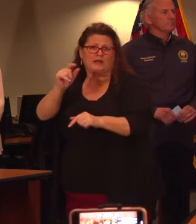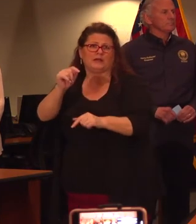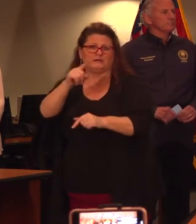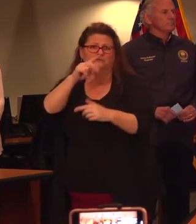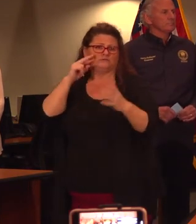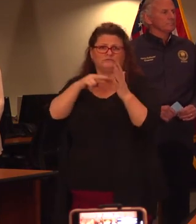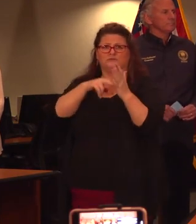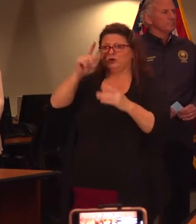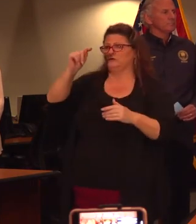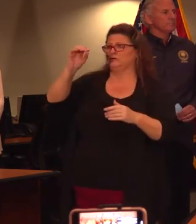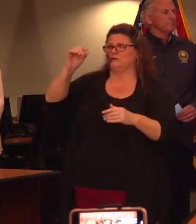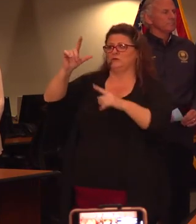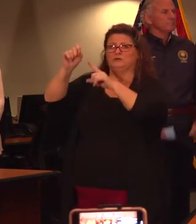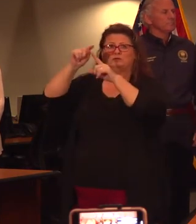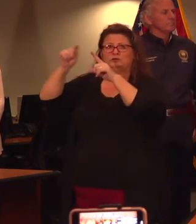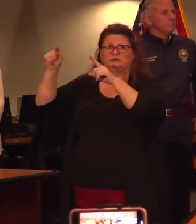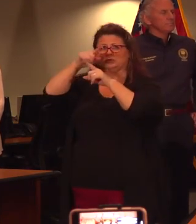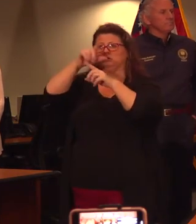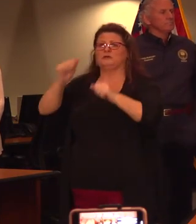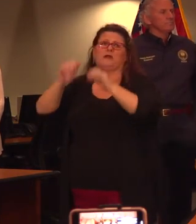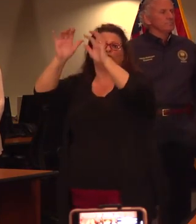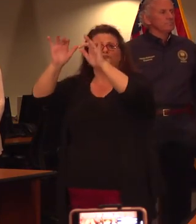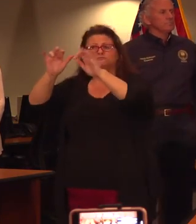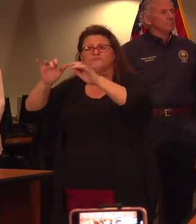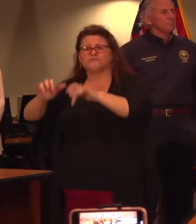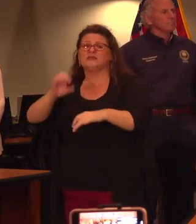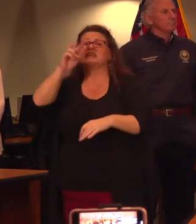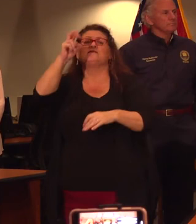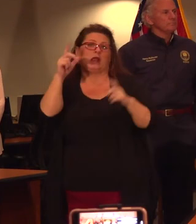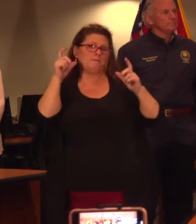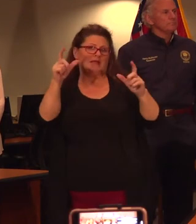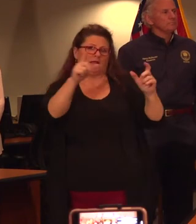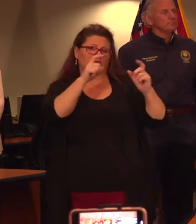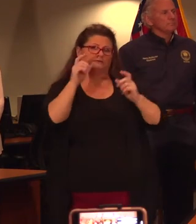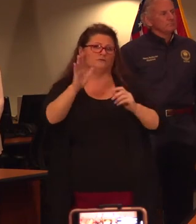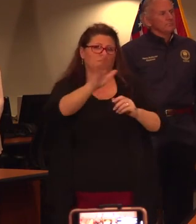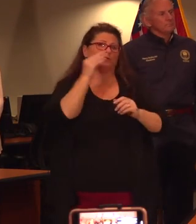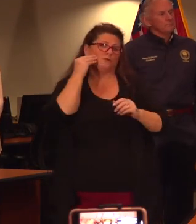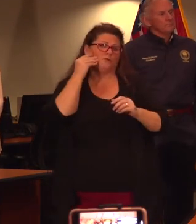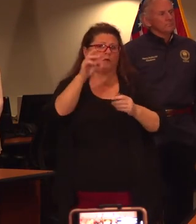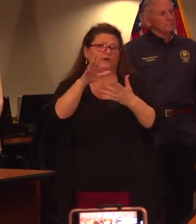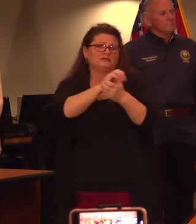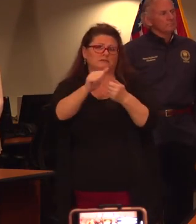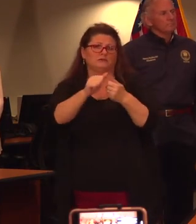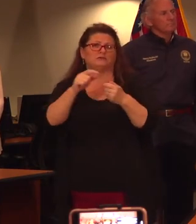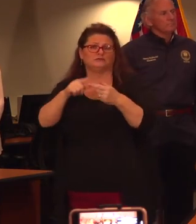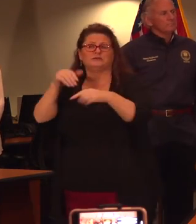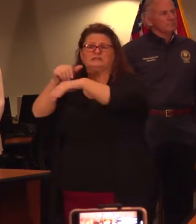the tool section, and that'll allow you to do that, to include taking a picture and sending that up to us. Also like to mention too